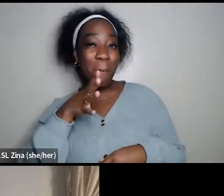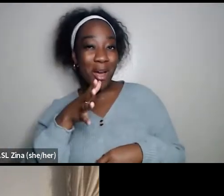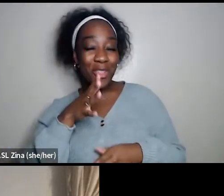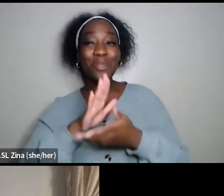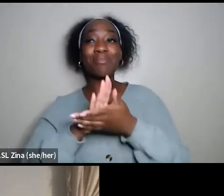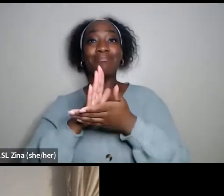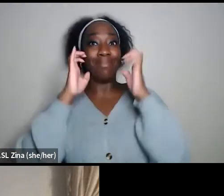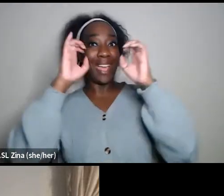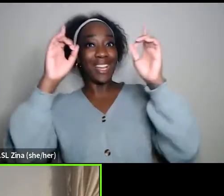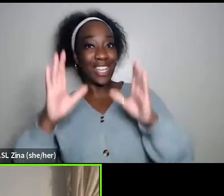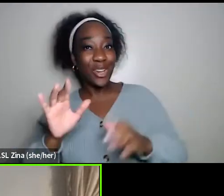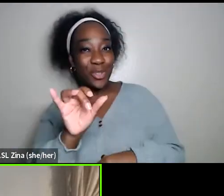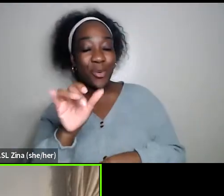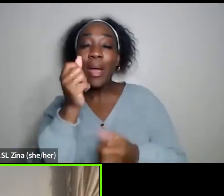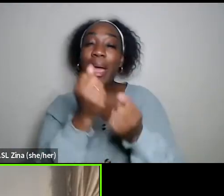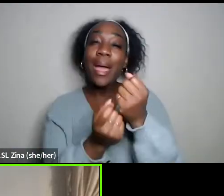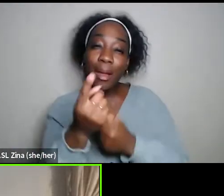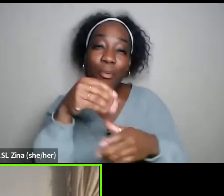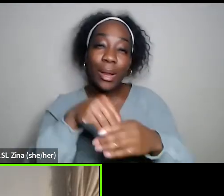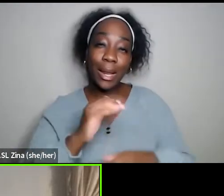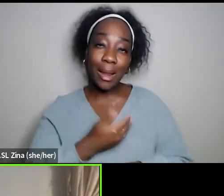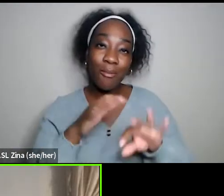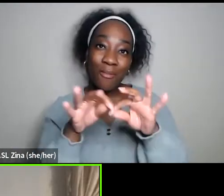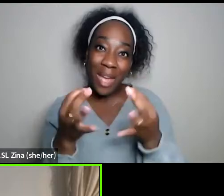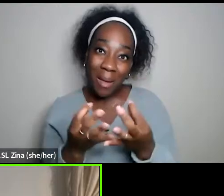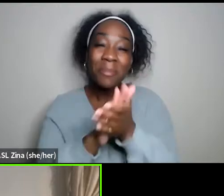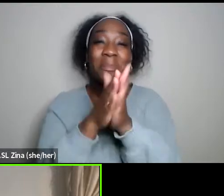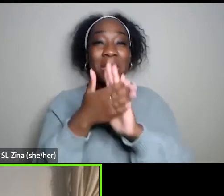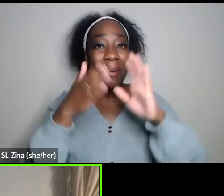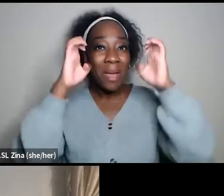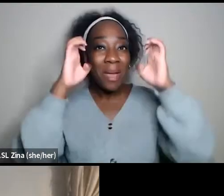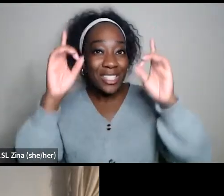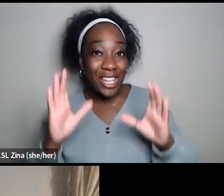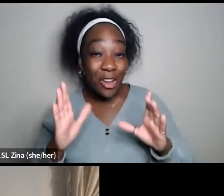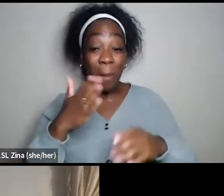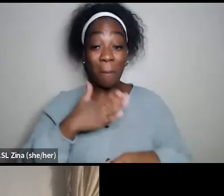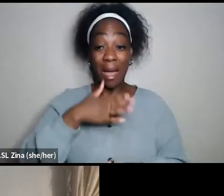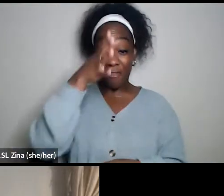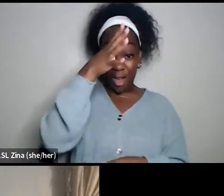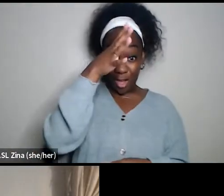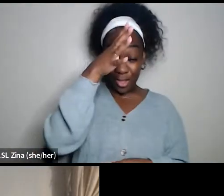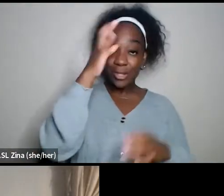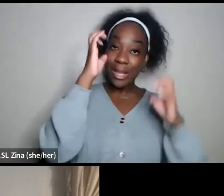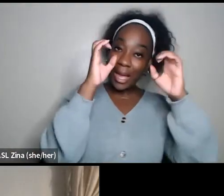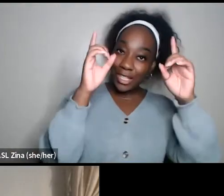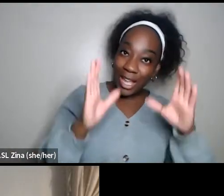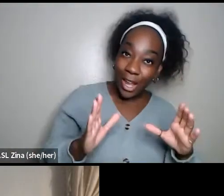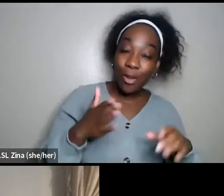our families, everybody's an educator, because my baba's also an educator, my brother's an